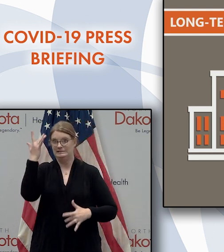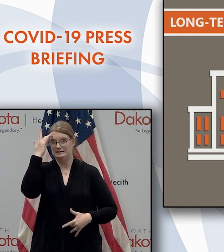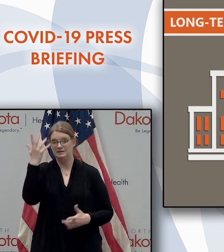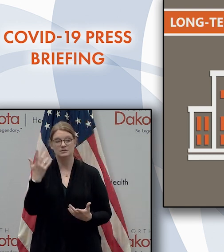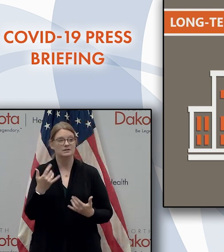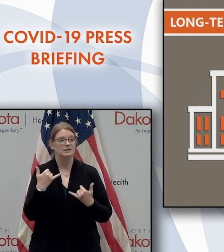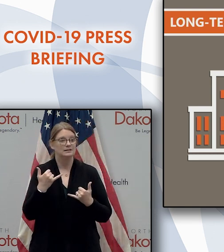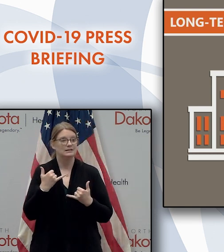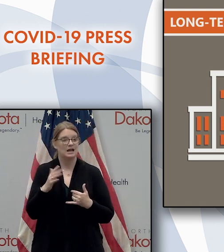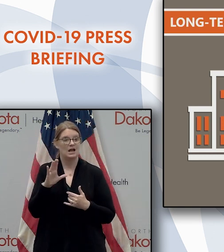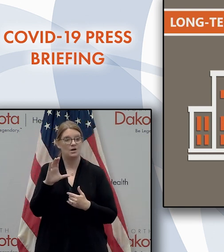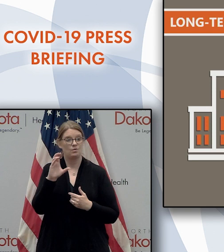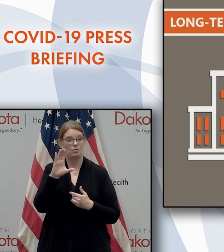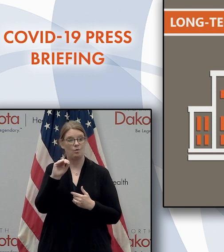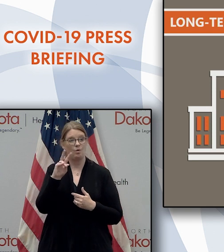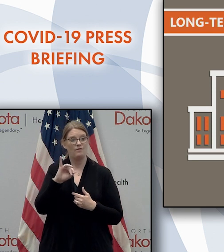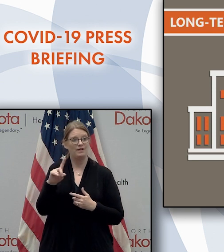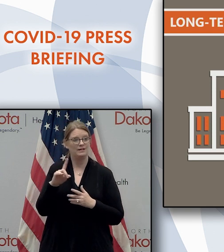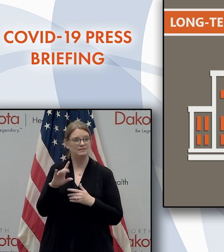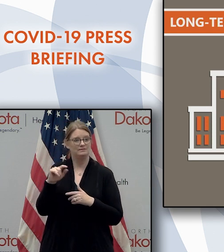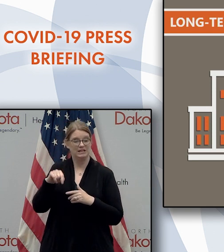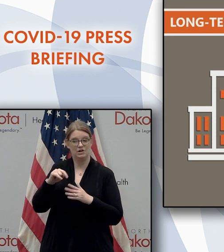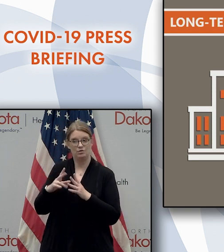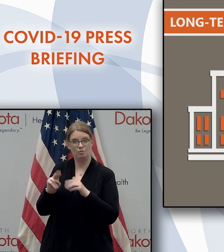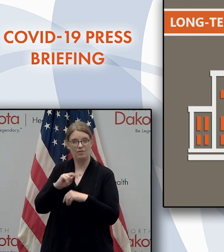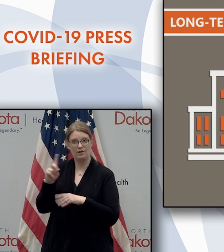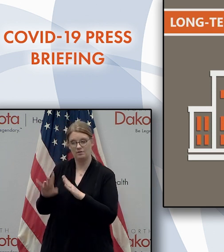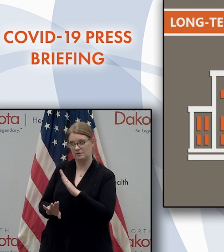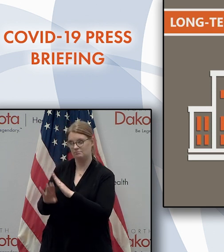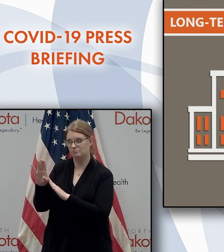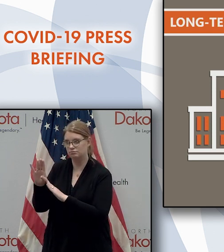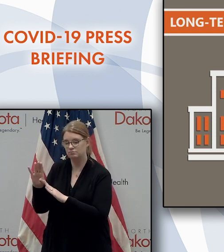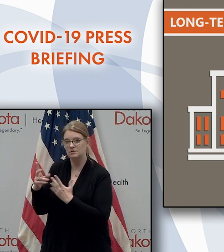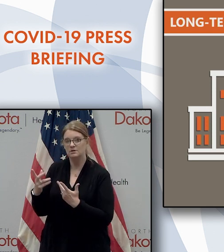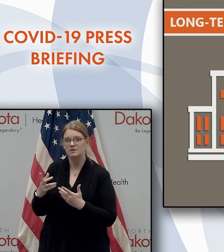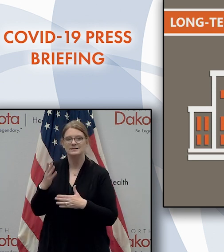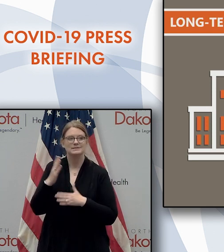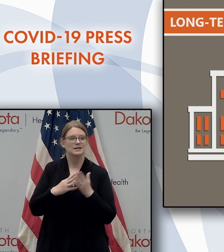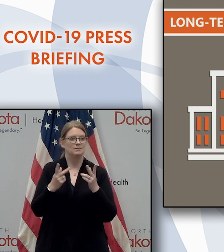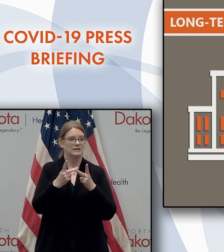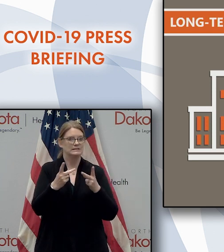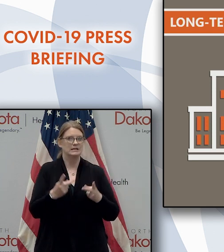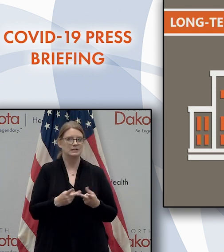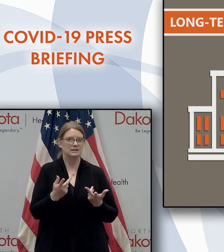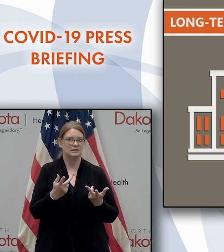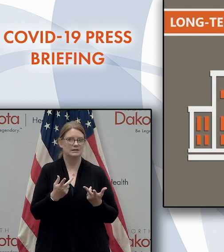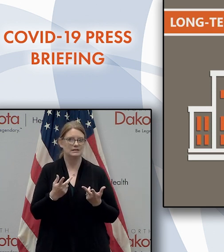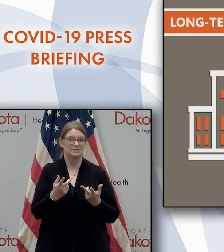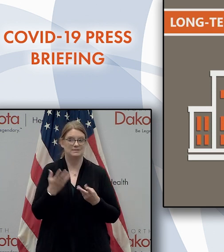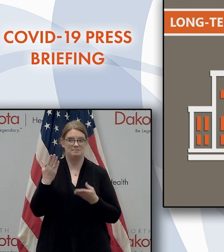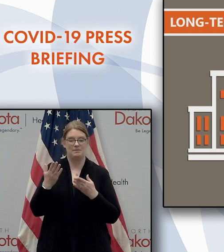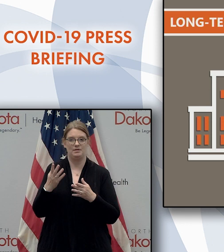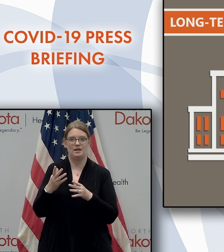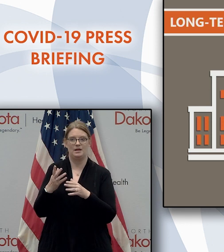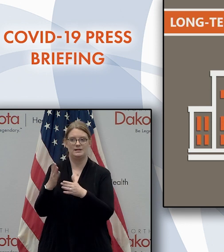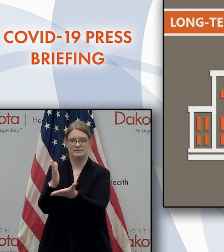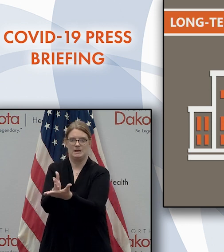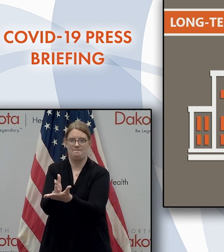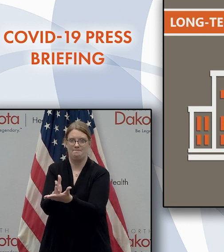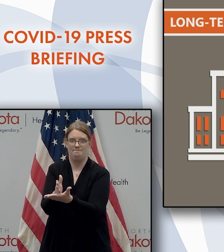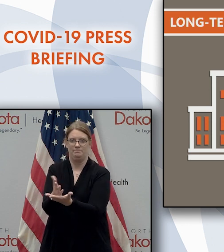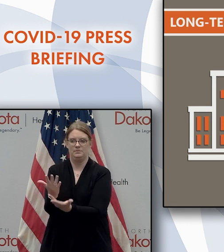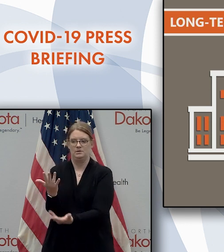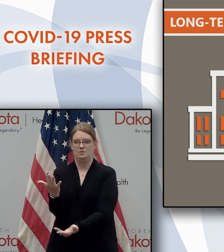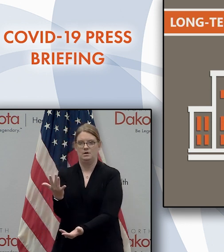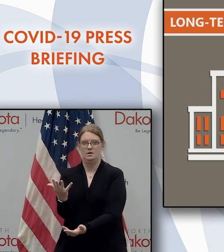recent upswing in COVID cases in North Dakota, we are seeing some facilities that might be entering a holding pattern, and it has nothing